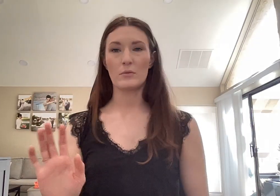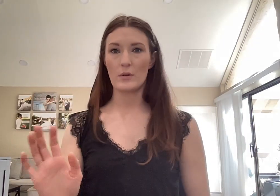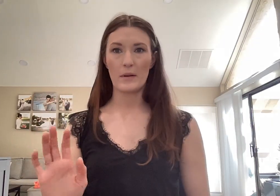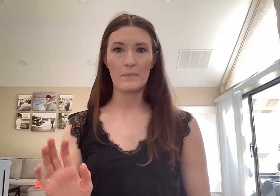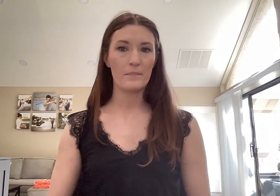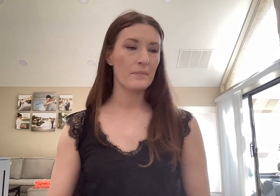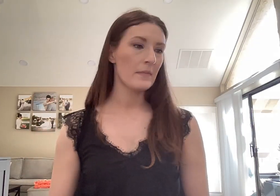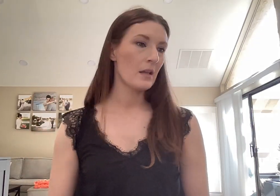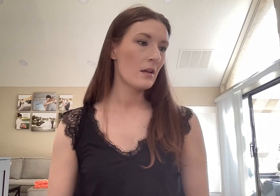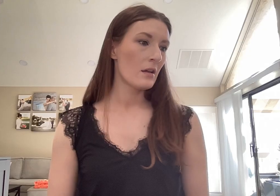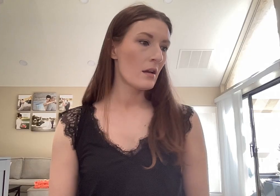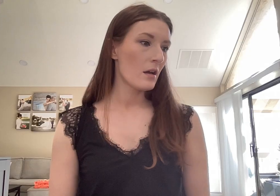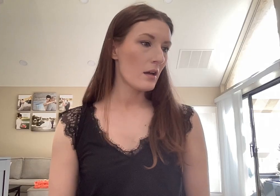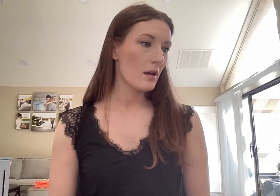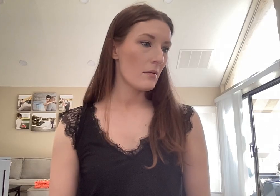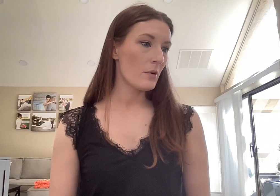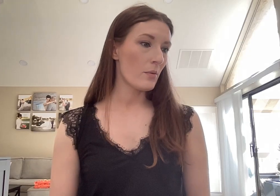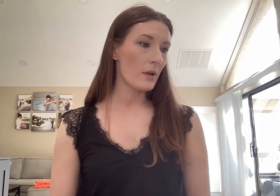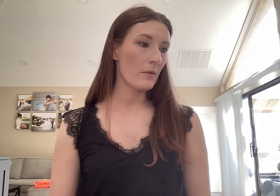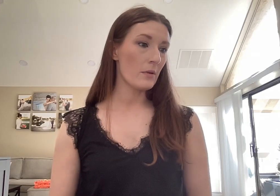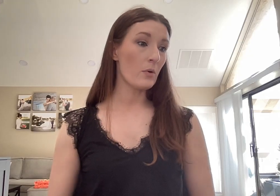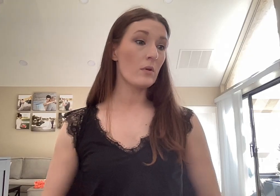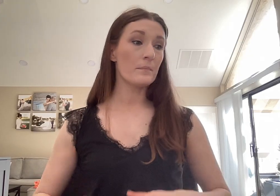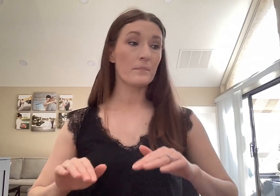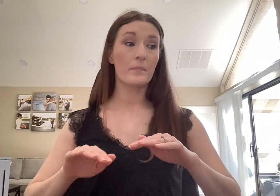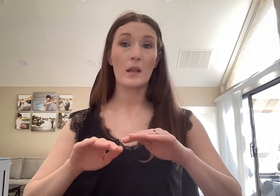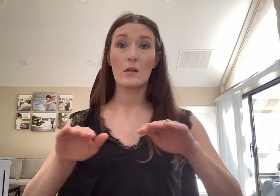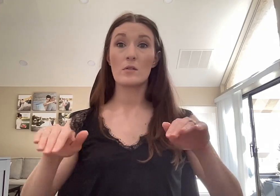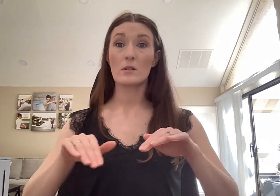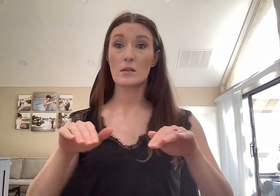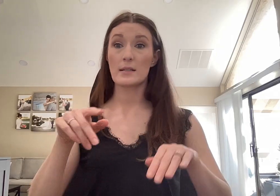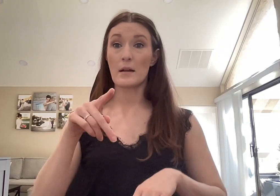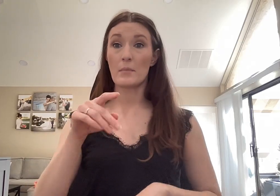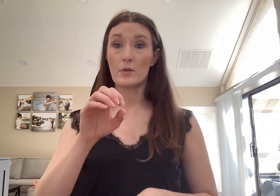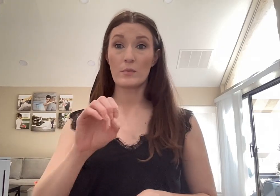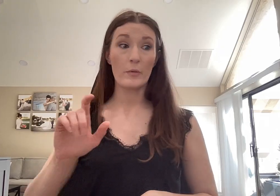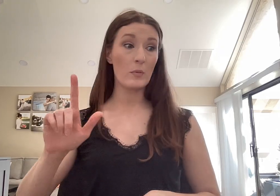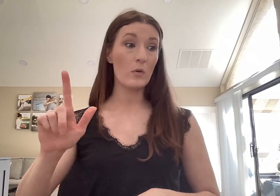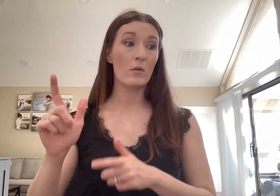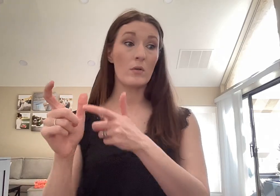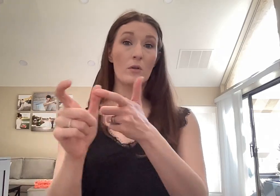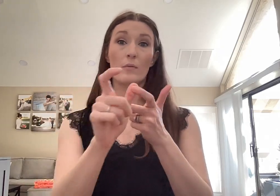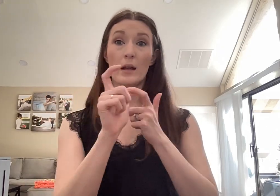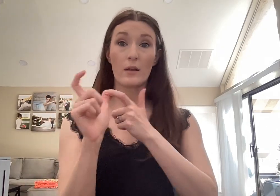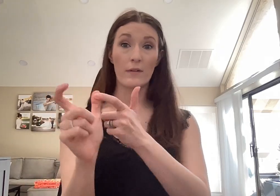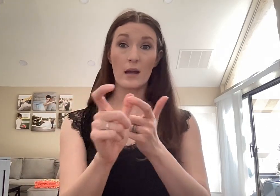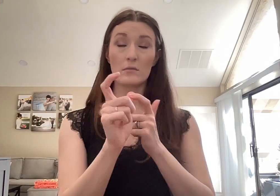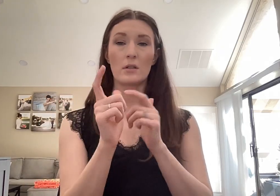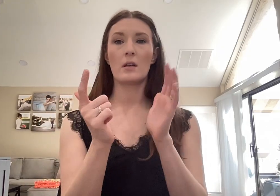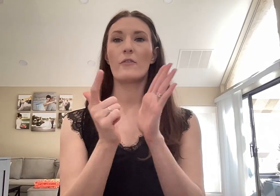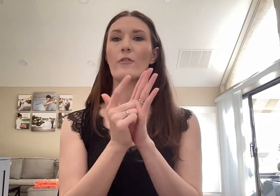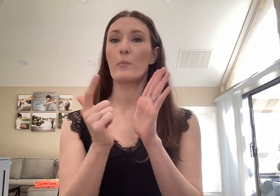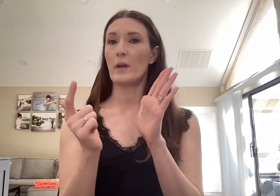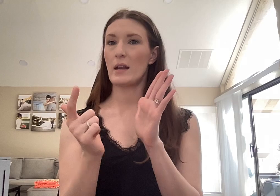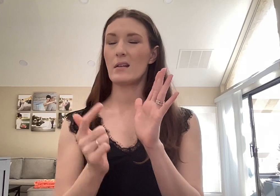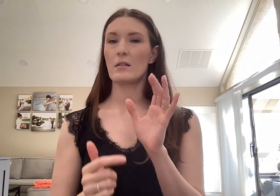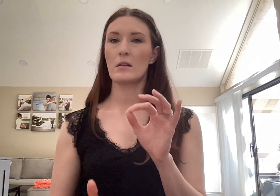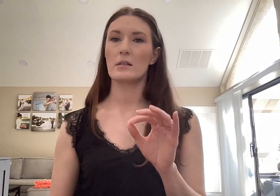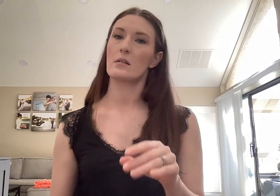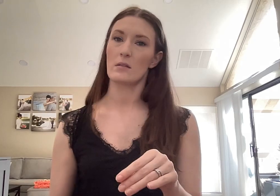do it. No running around the pool, set up your swimming pool, running around, forbidden. It's not